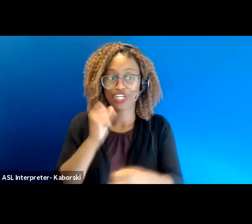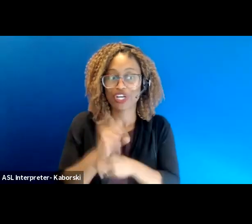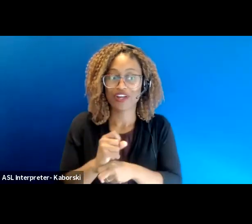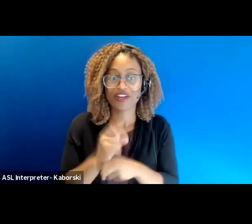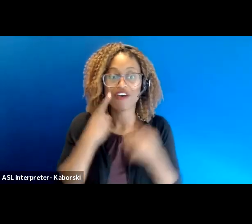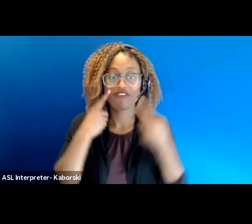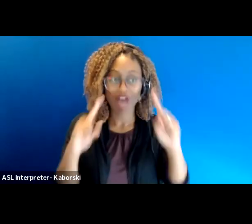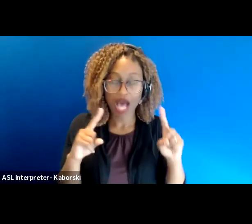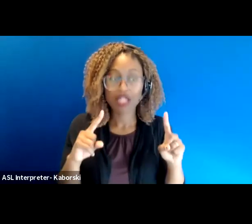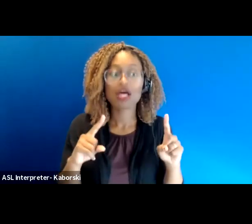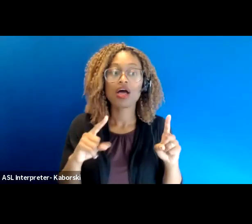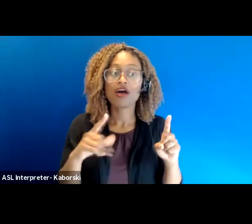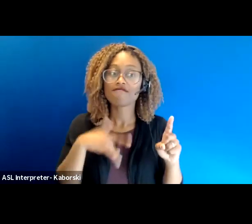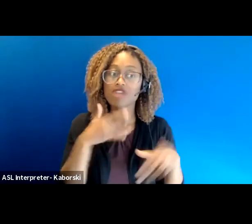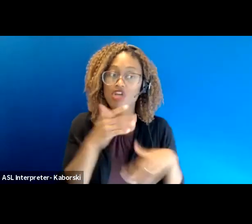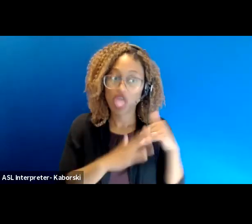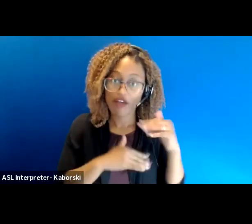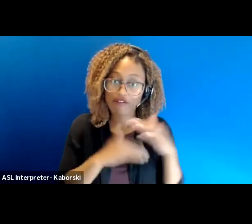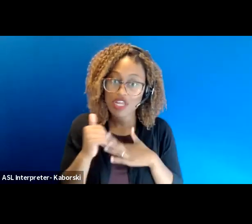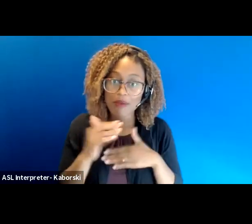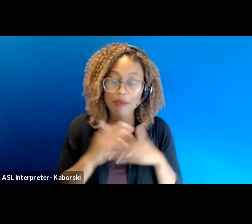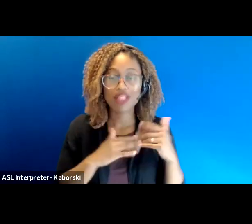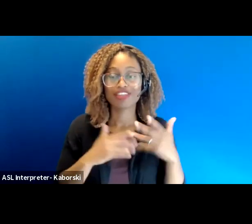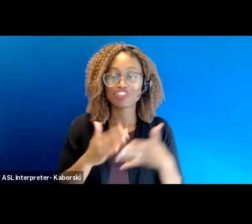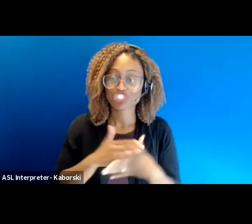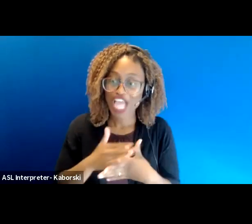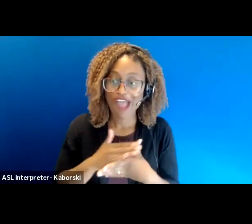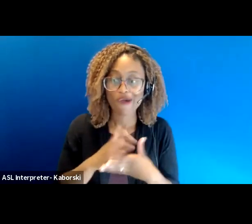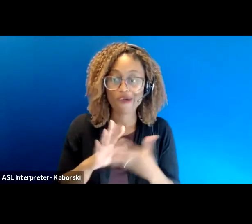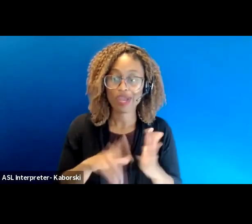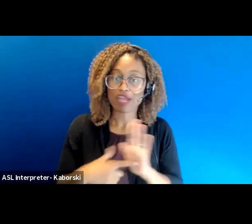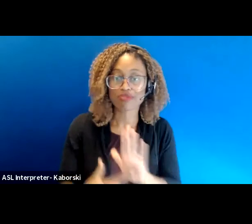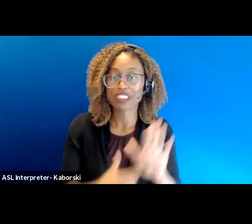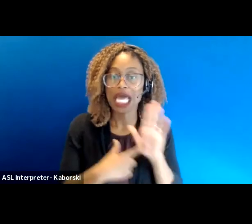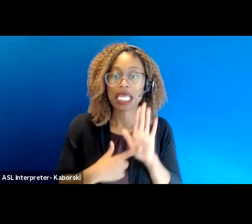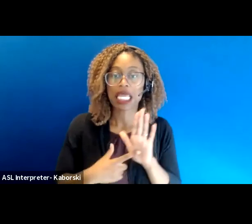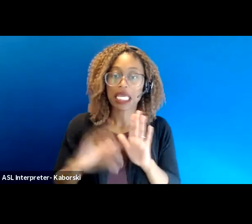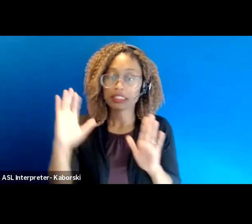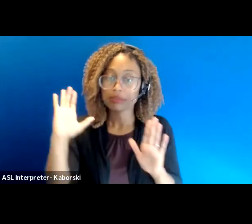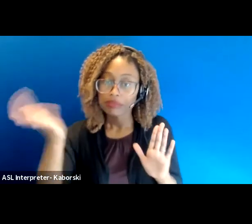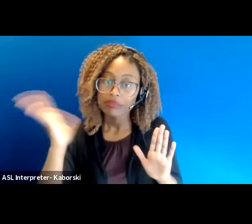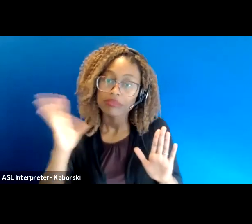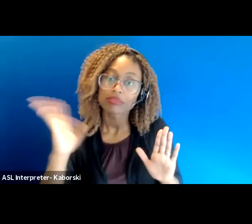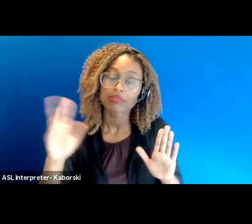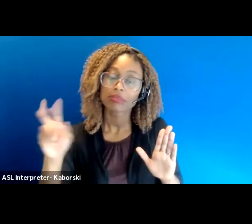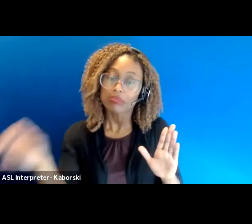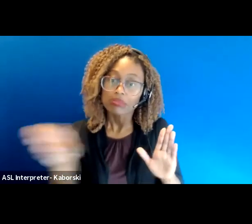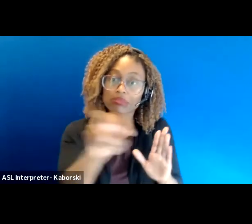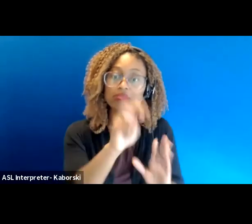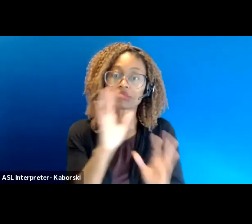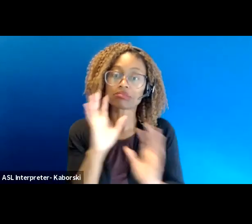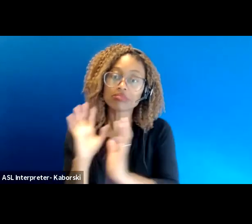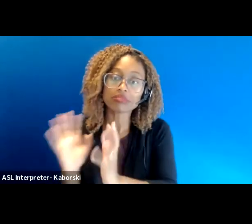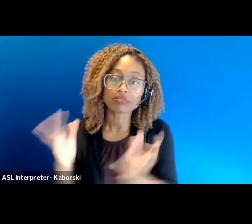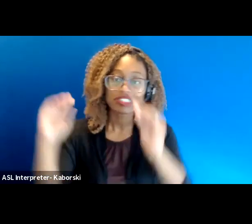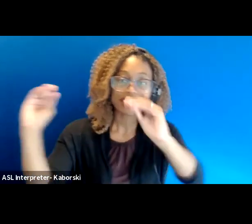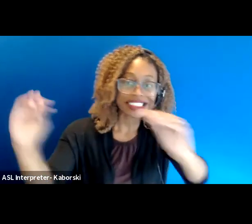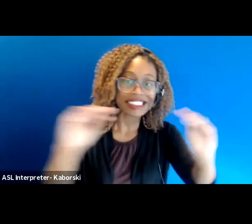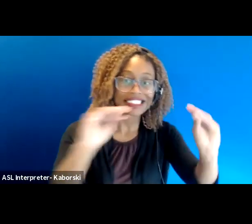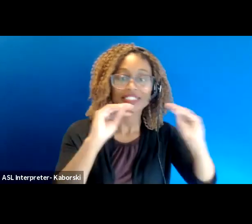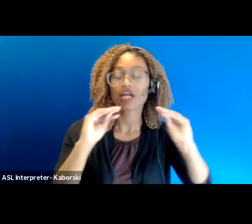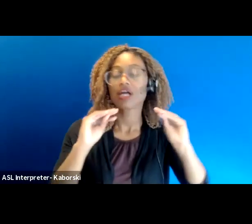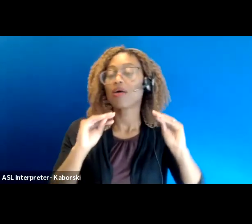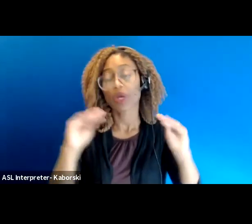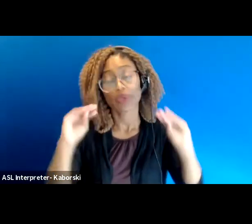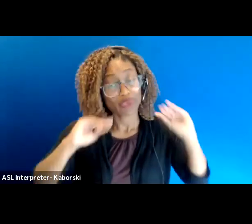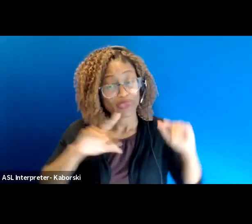point where we felt comfortable sharing and presenting it. And we really